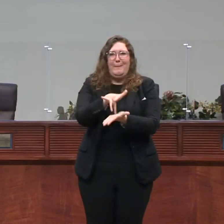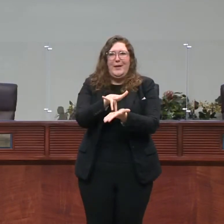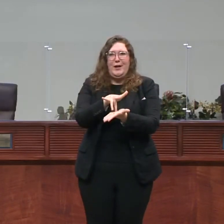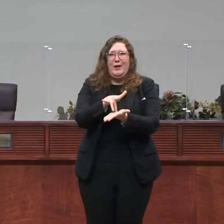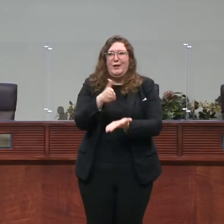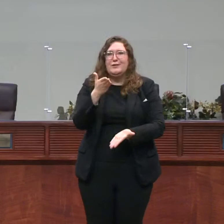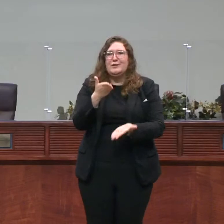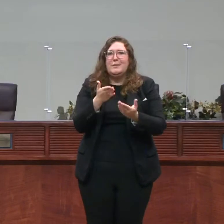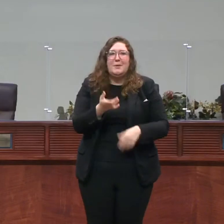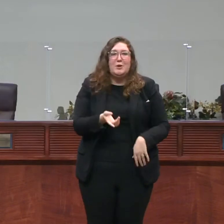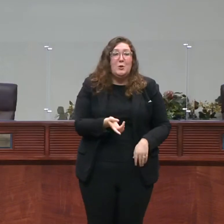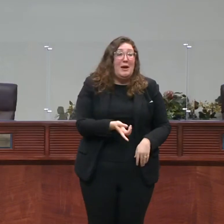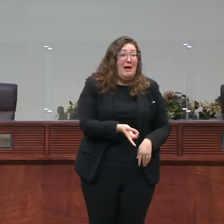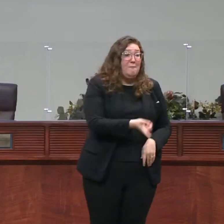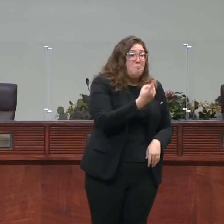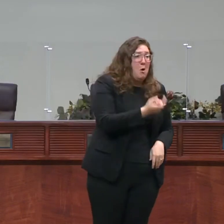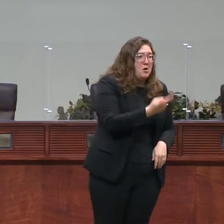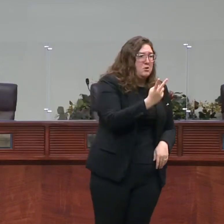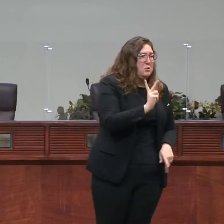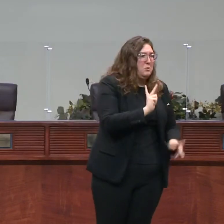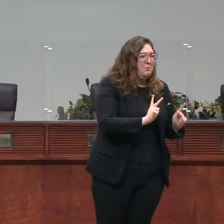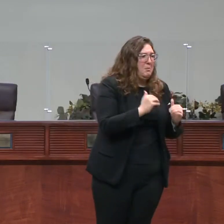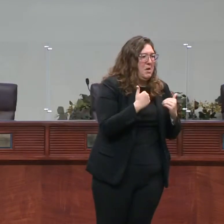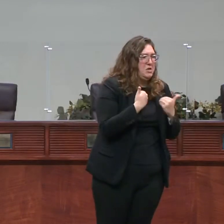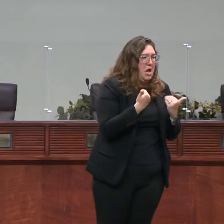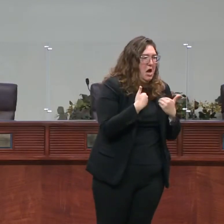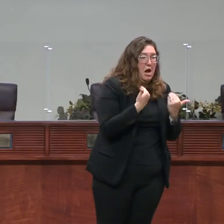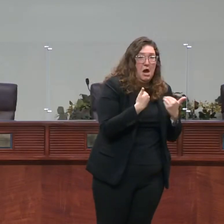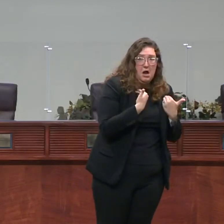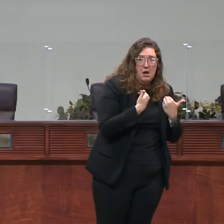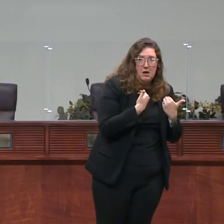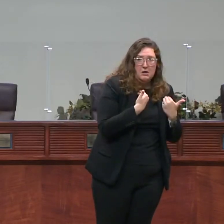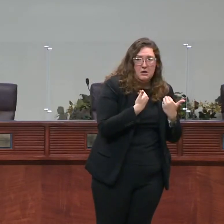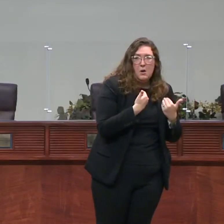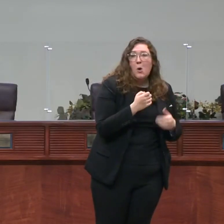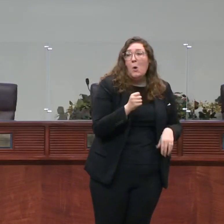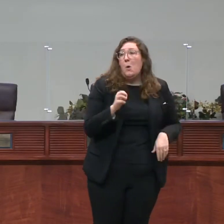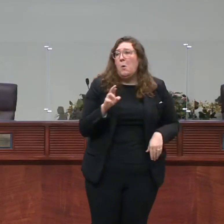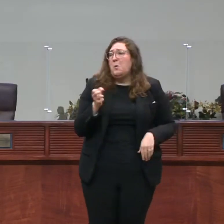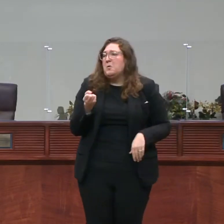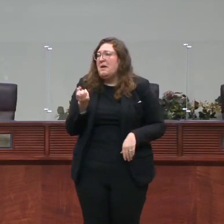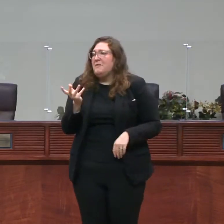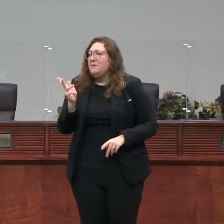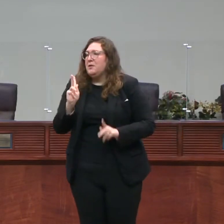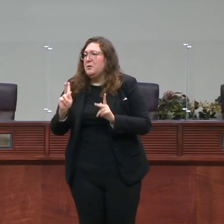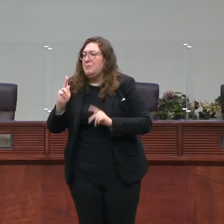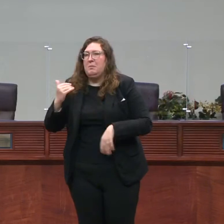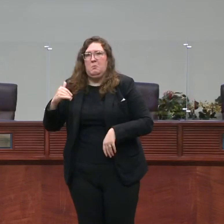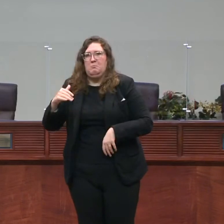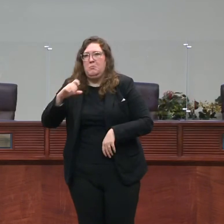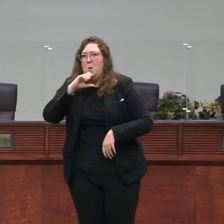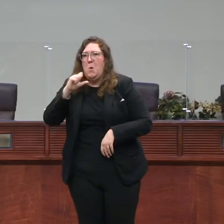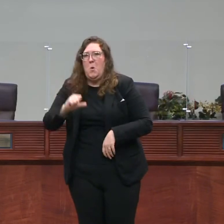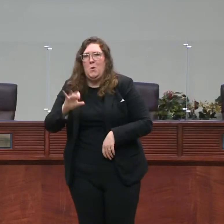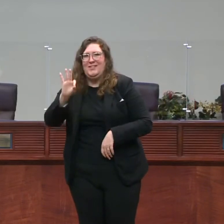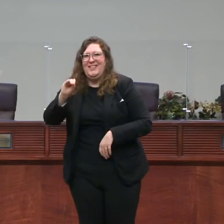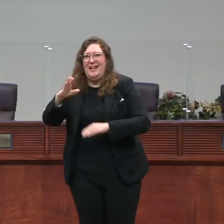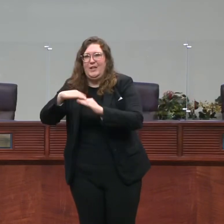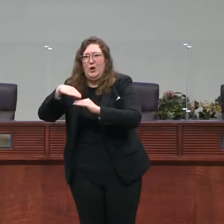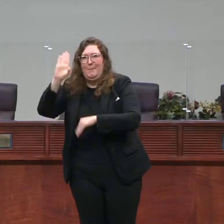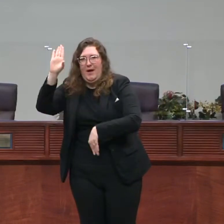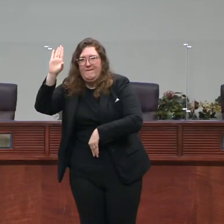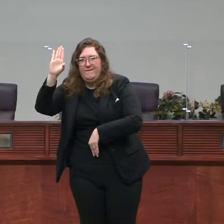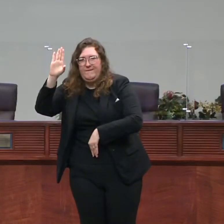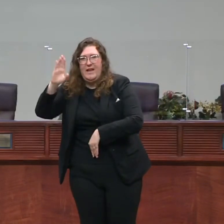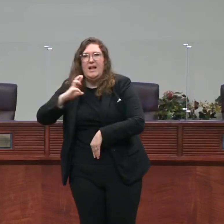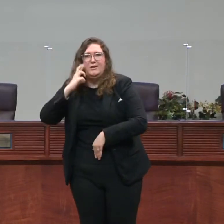or two cases that are really young and drive down those numbers, or you have a few that are really old and keep that number